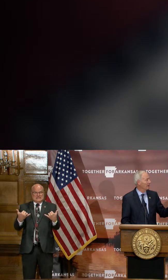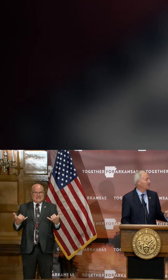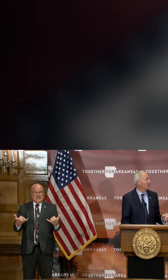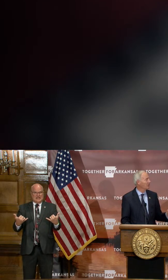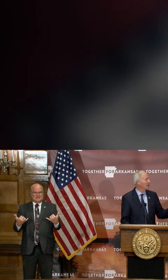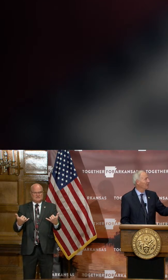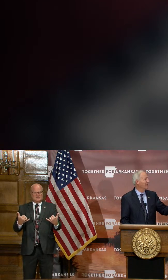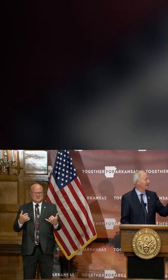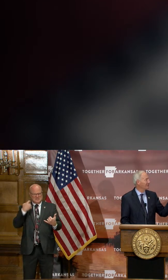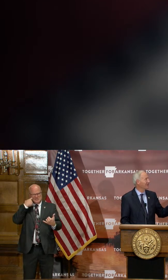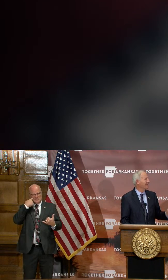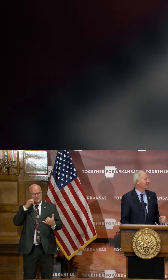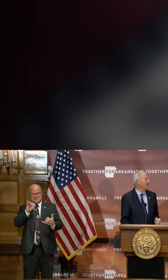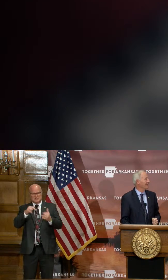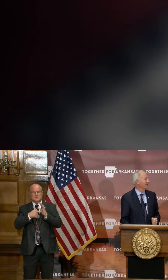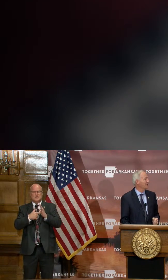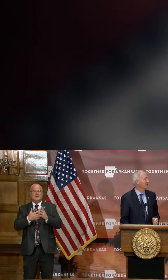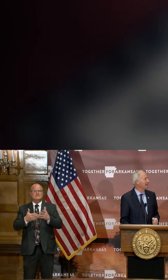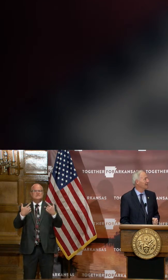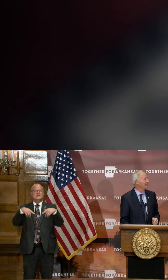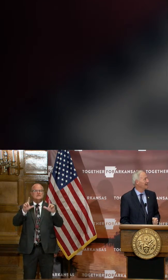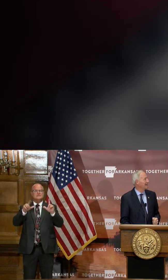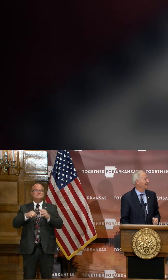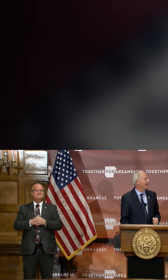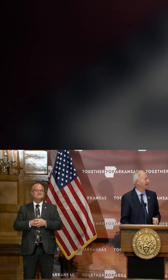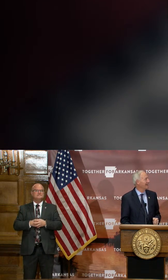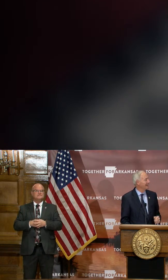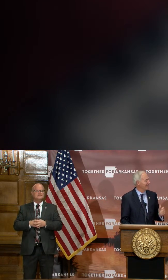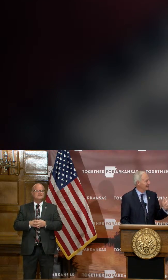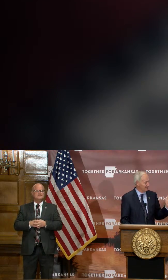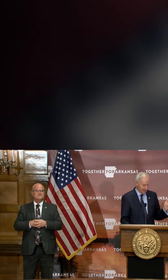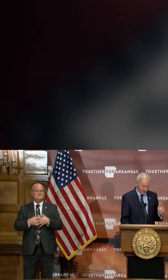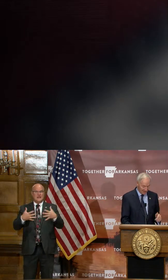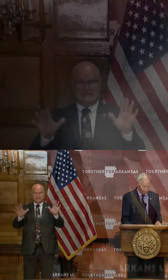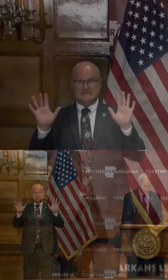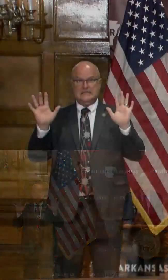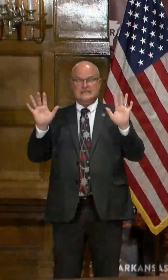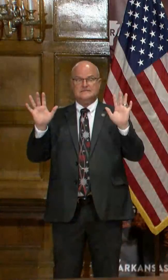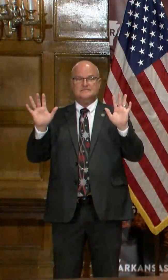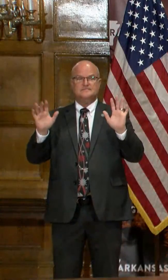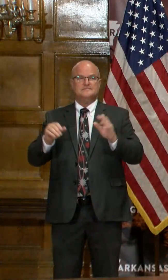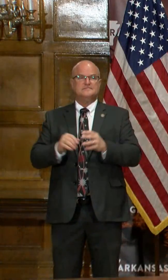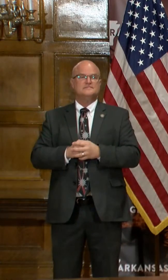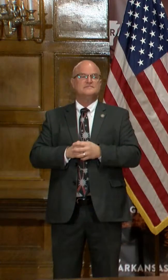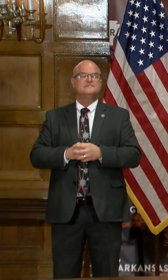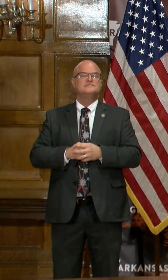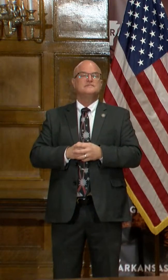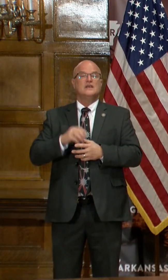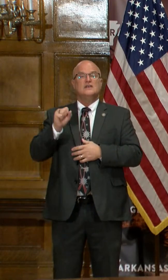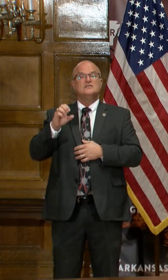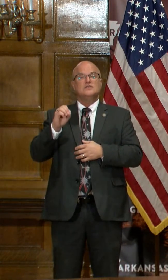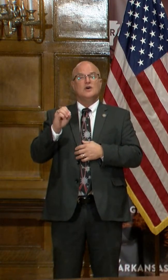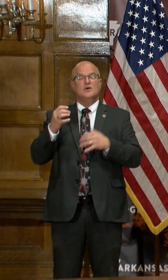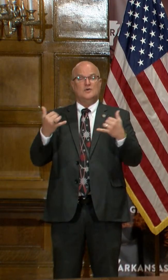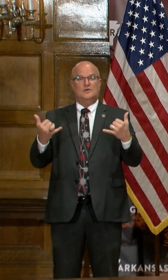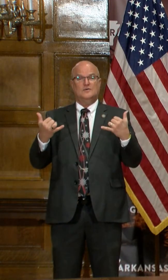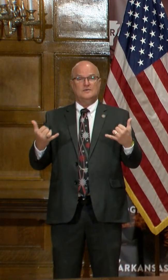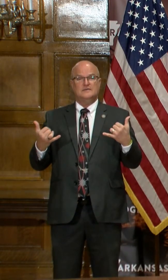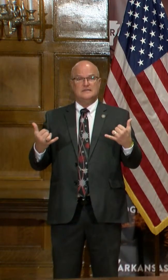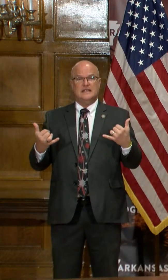similar to what I showed a moment ago. So let's go to the next one, and I think that concludes that. So with